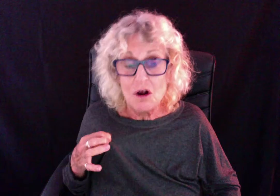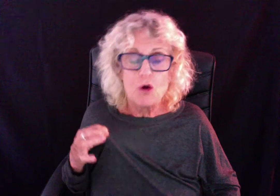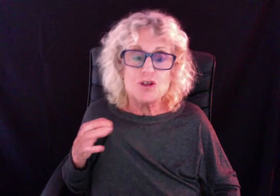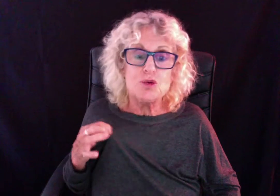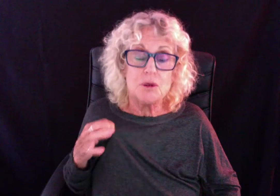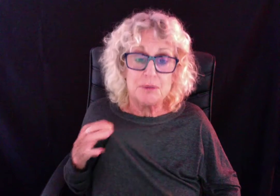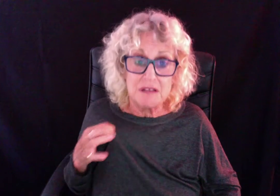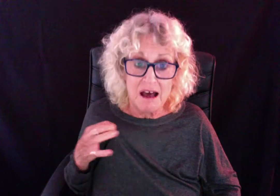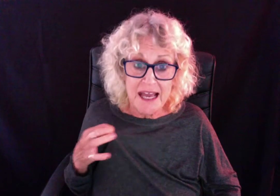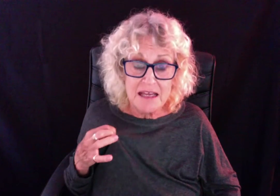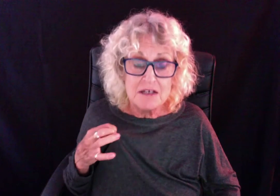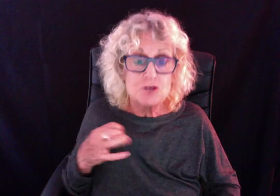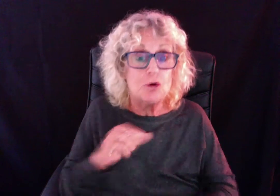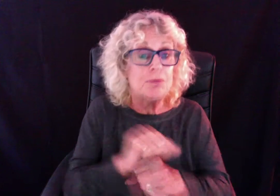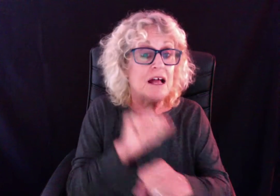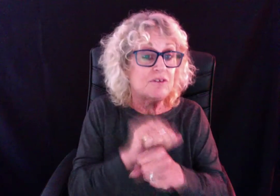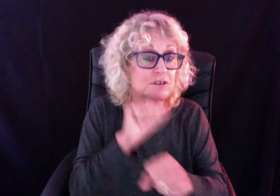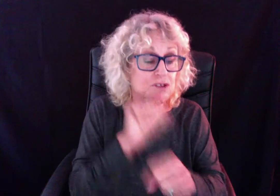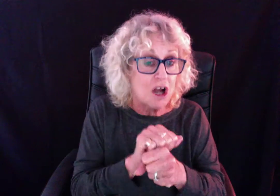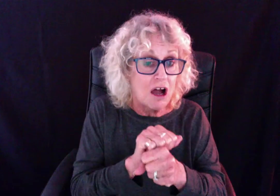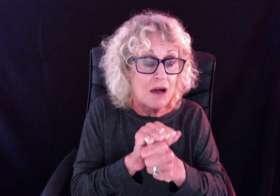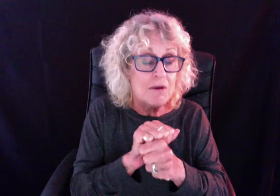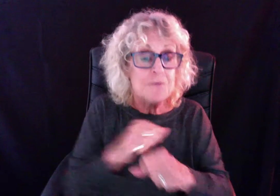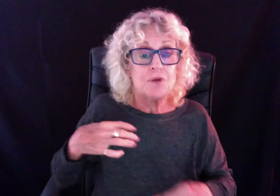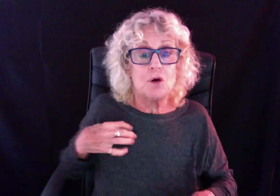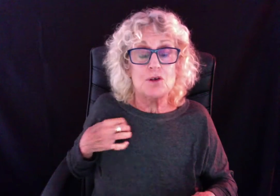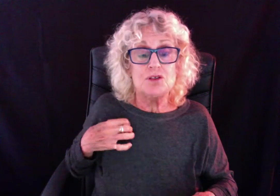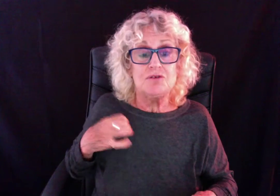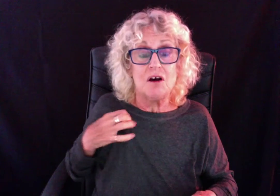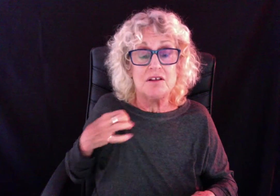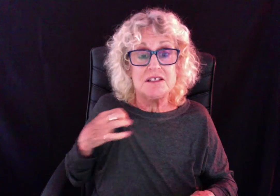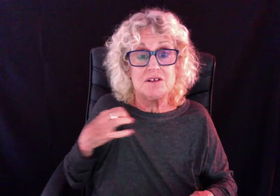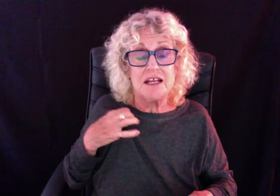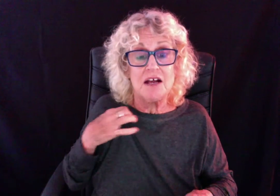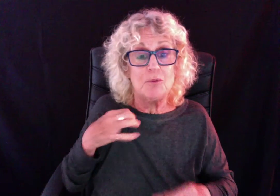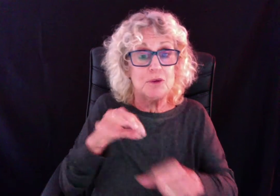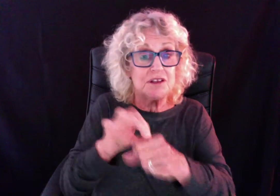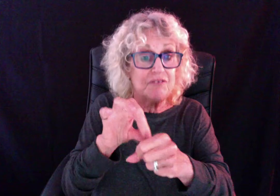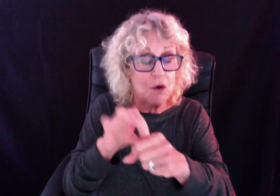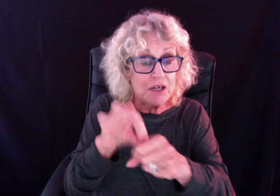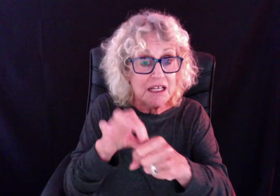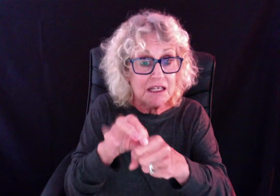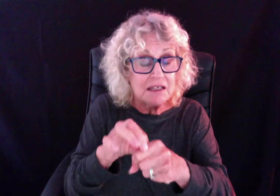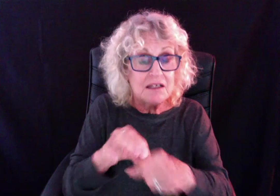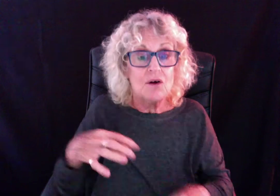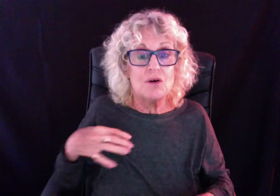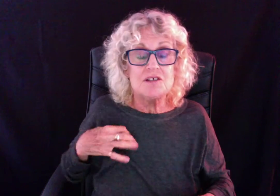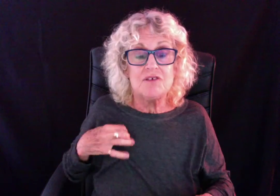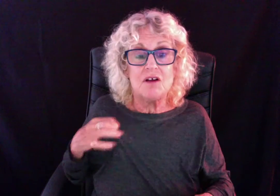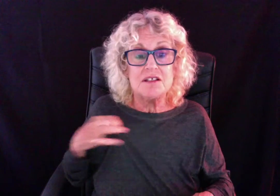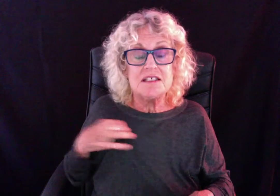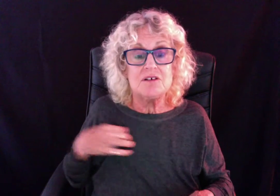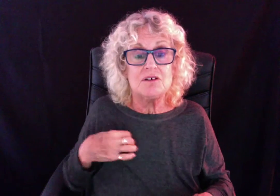or to apply for a job or to volunteer to help with the voting or to volunteer on